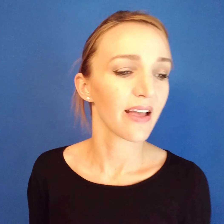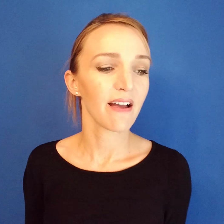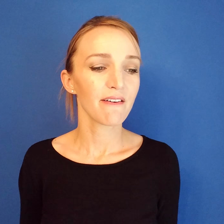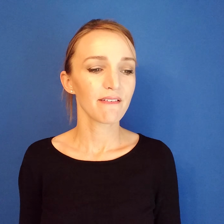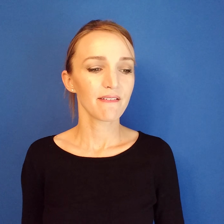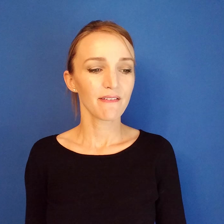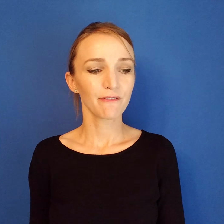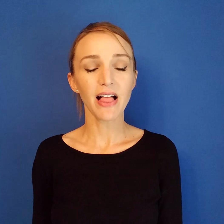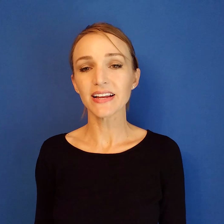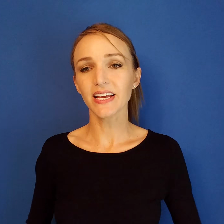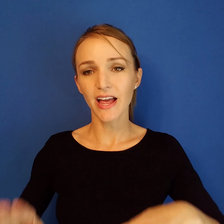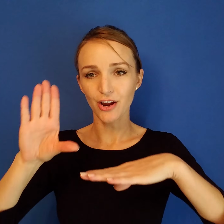Flat tire.